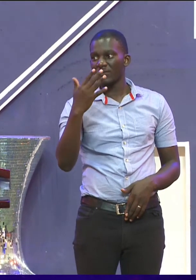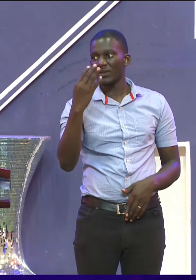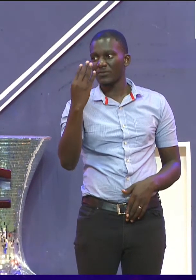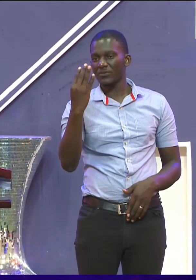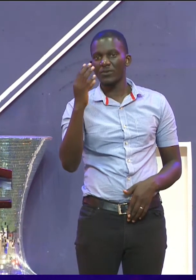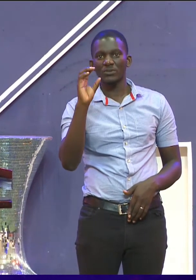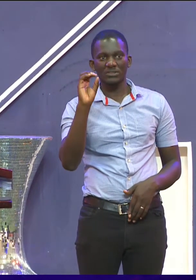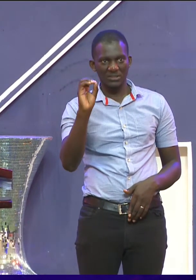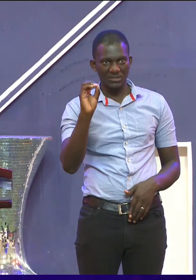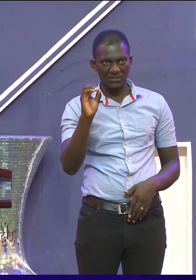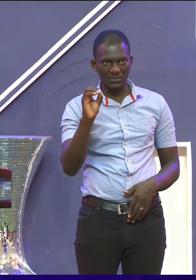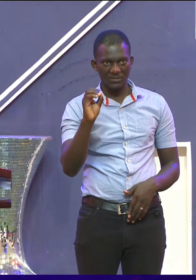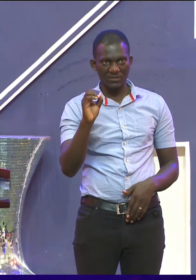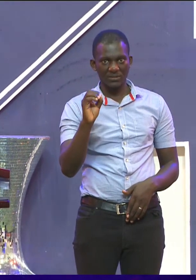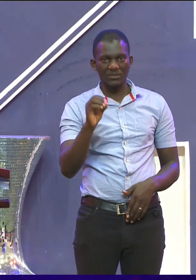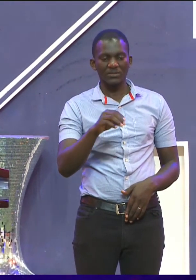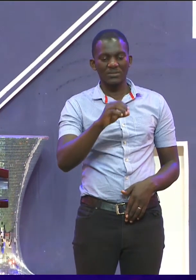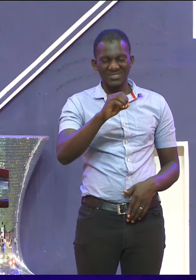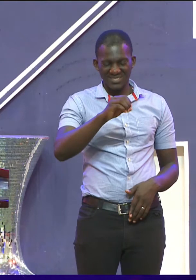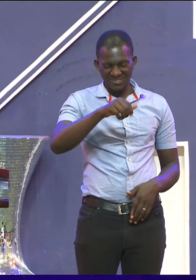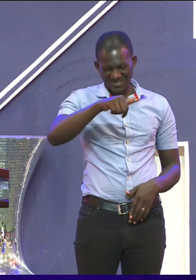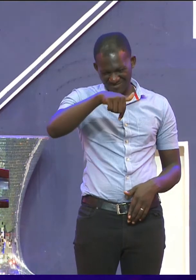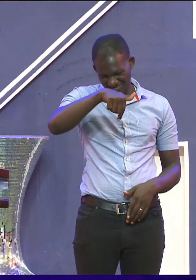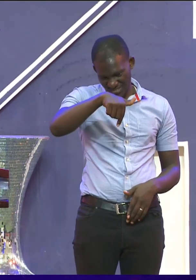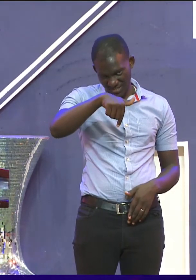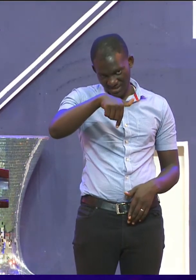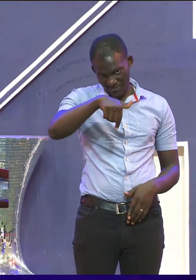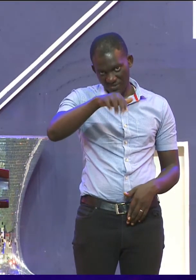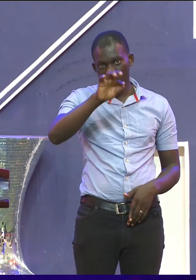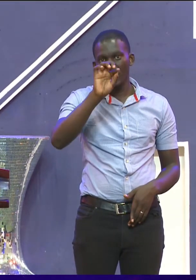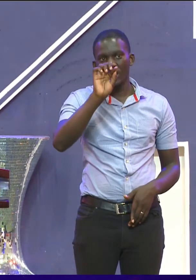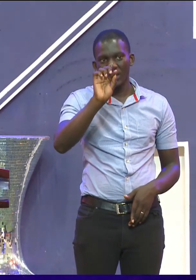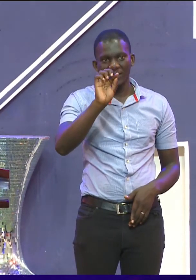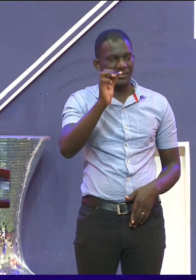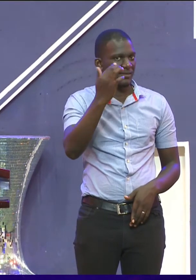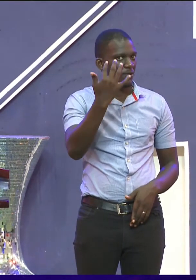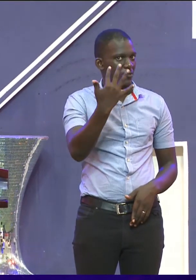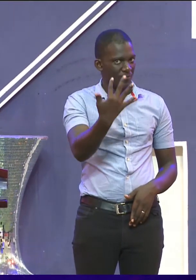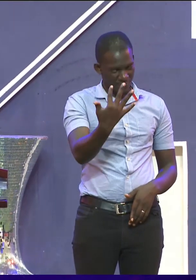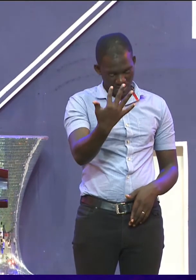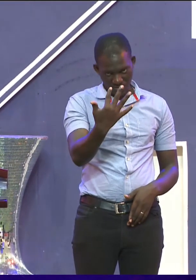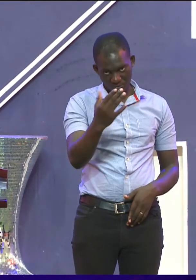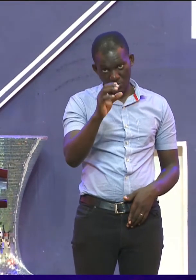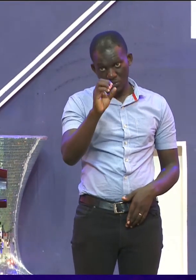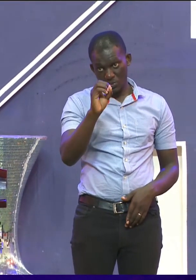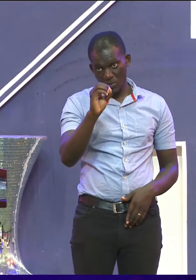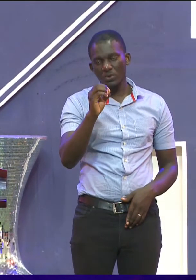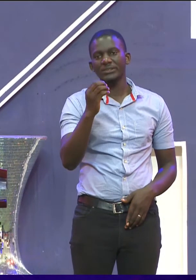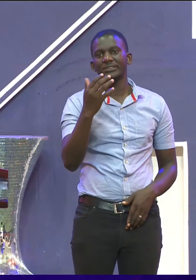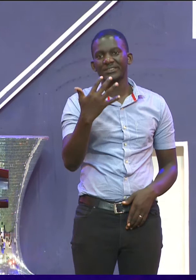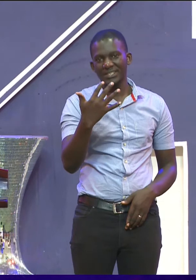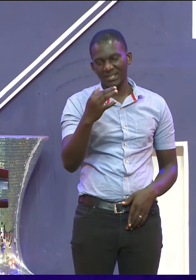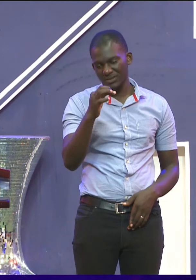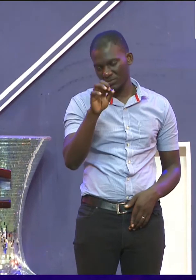0785058540 kanjidemo okusembayo noti musanvu munana tano noti tano munana tano